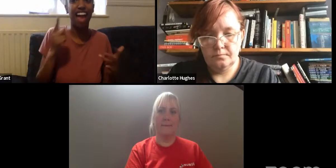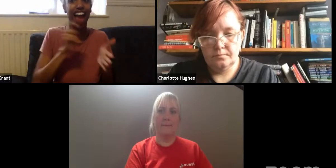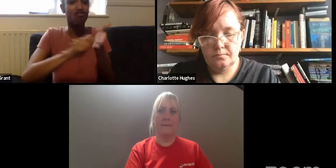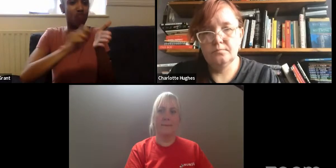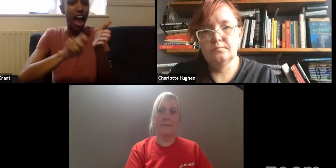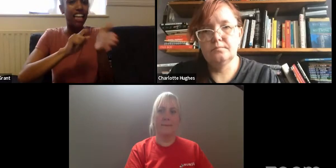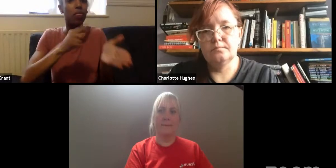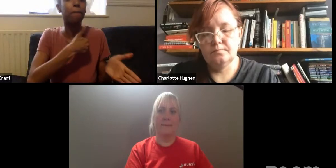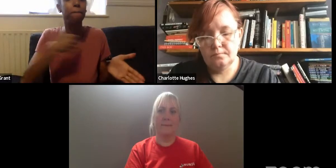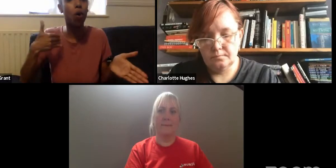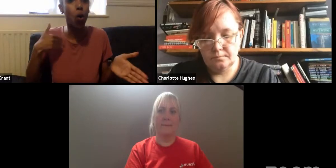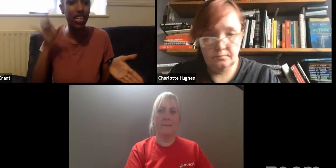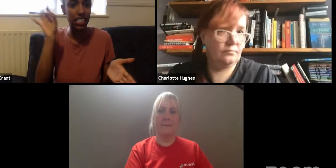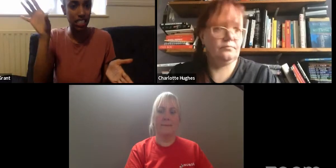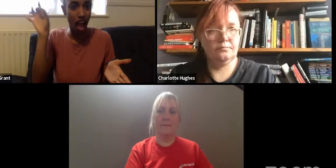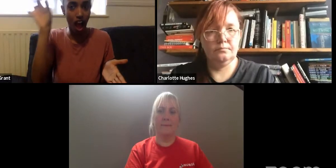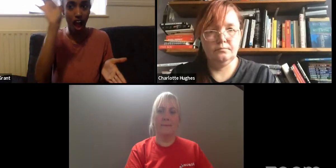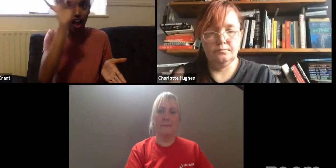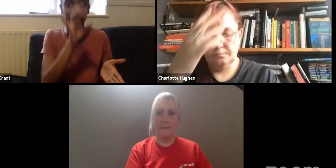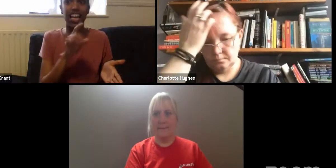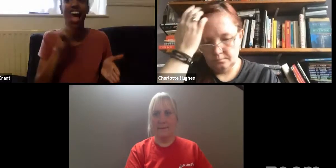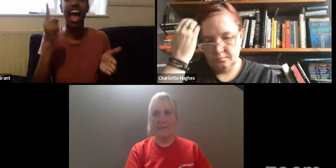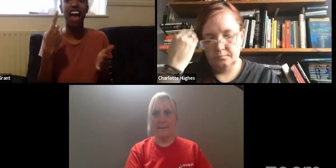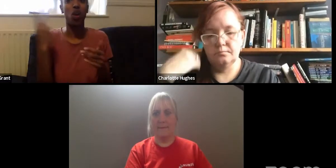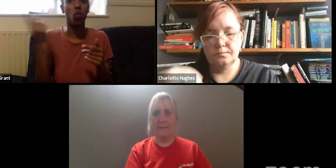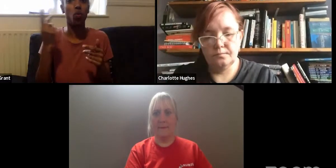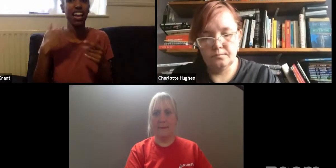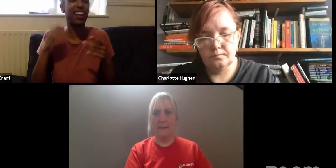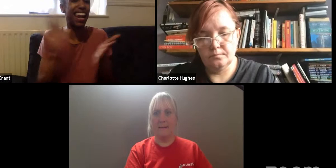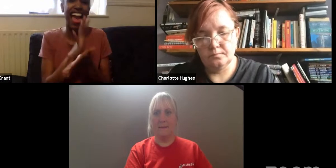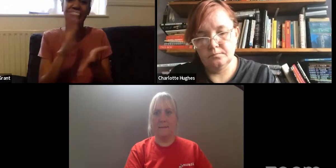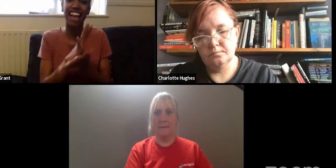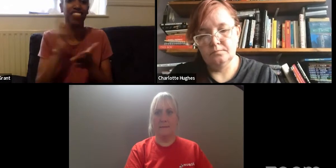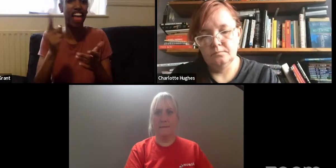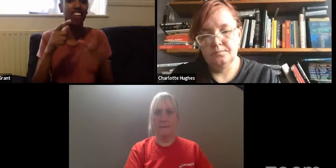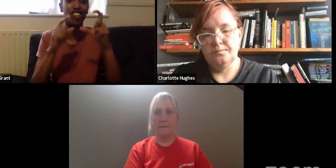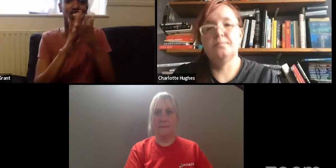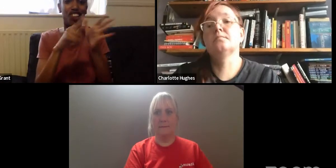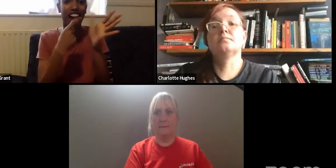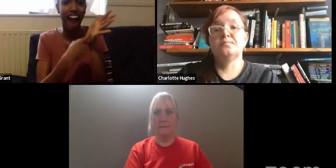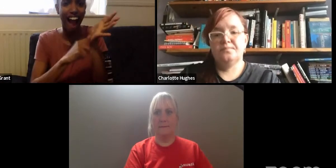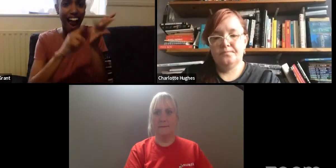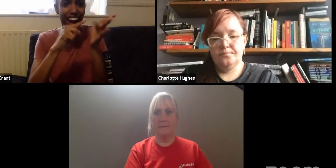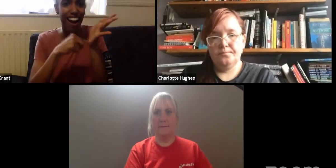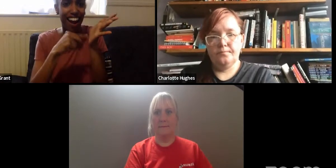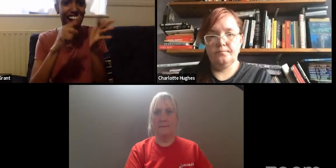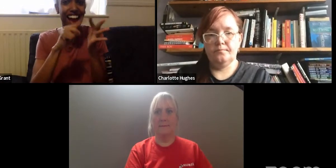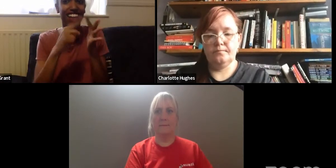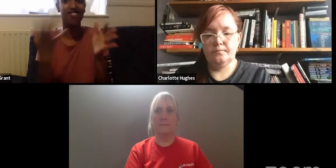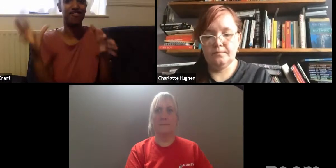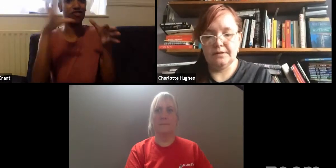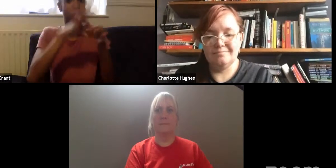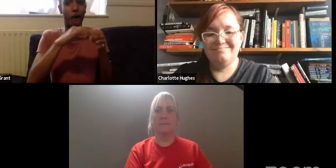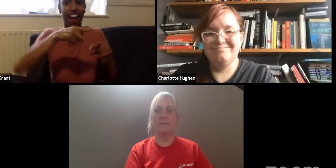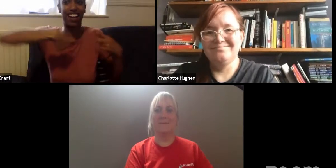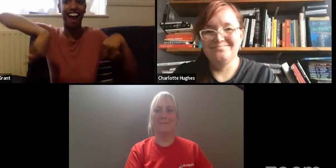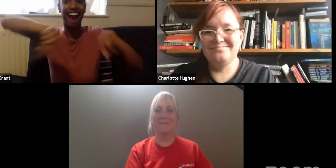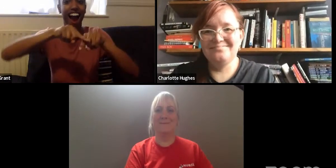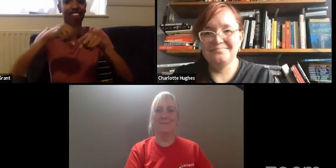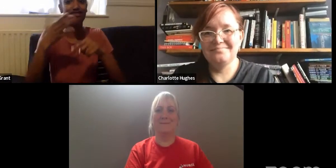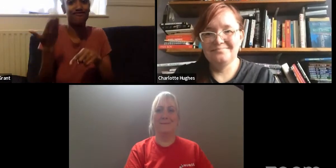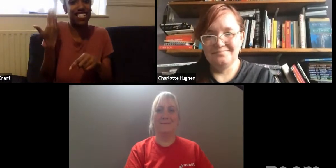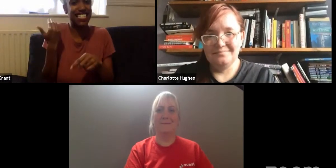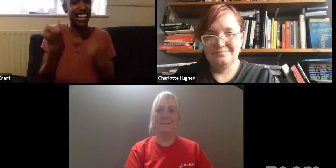the poor side of life and writes for the Morning Star. And we're so delighted that Charlotte can join